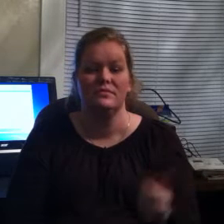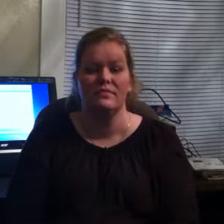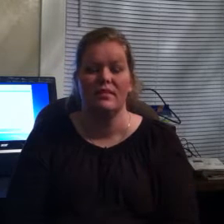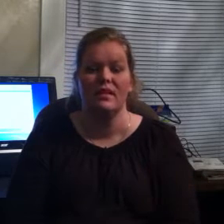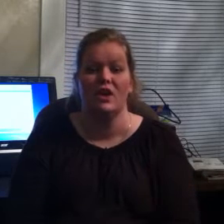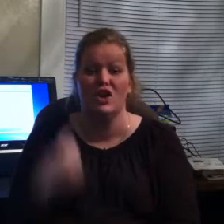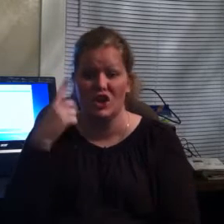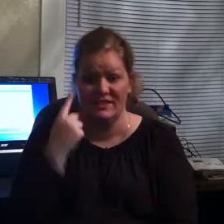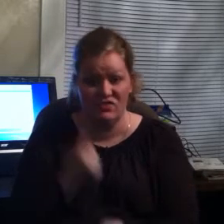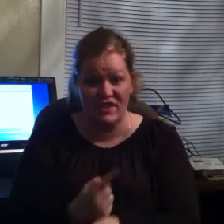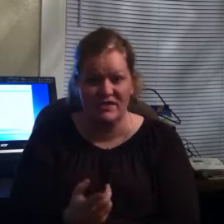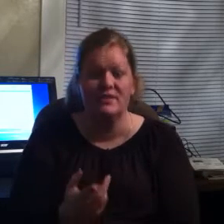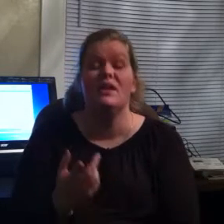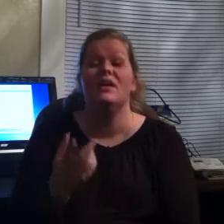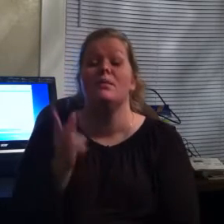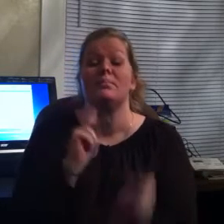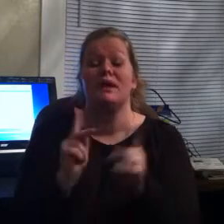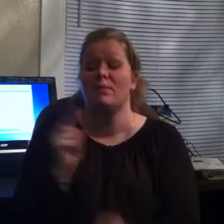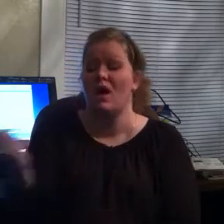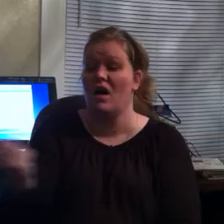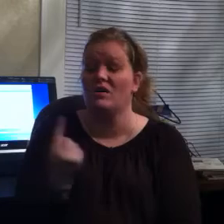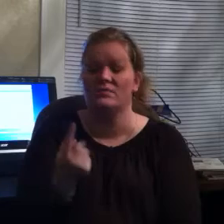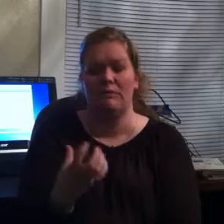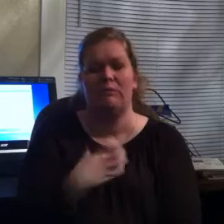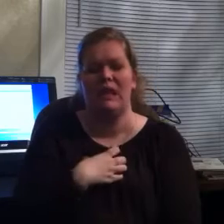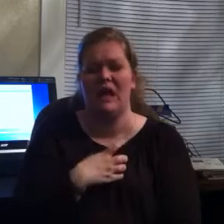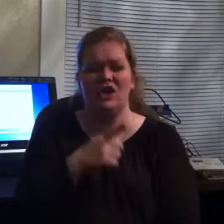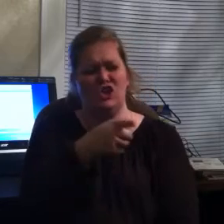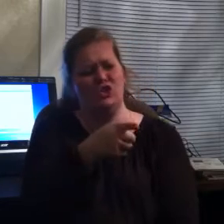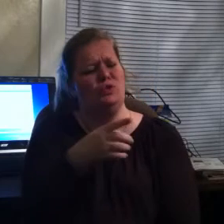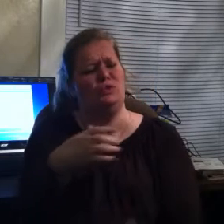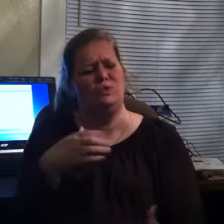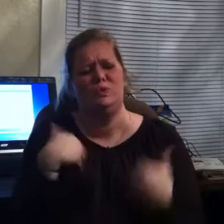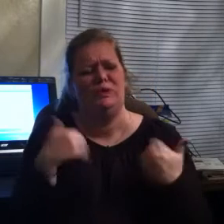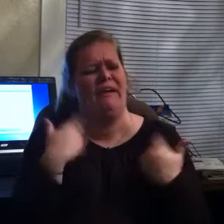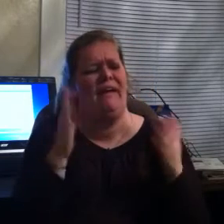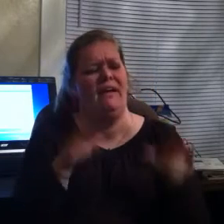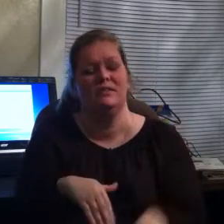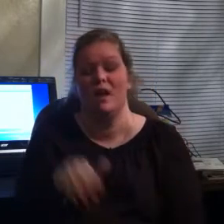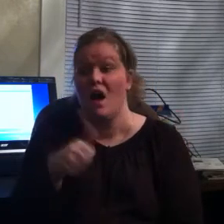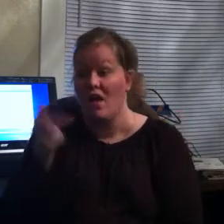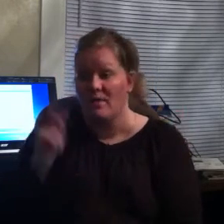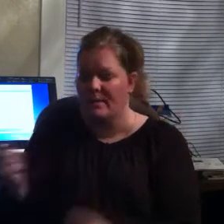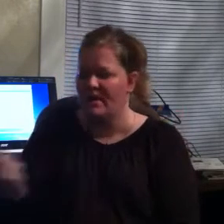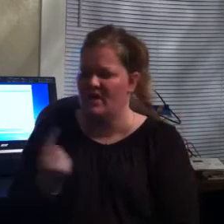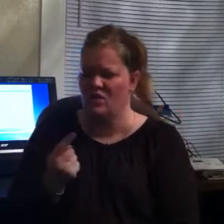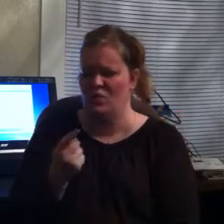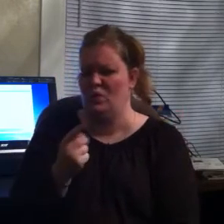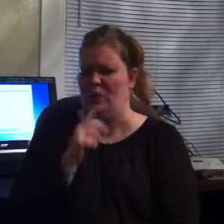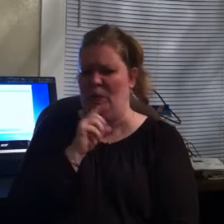Crazy, huh? I've had people actually complain I'm too young. And on the same day, people come and say, wow, you're pretty old.